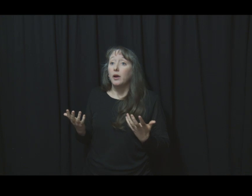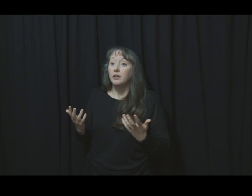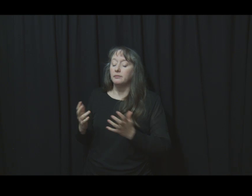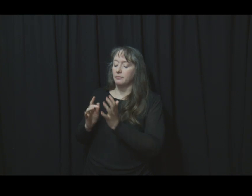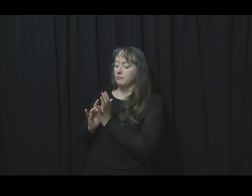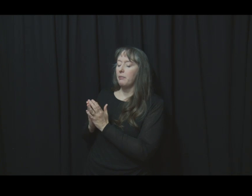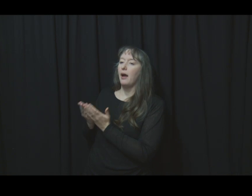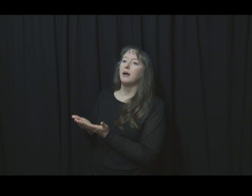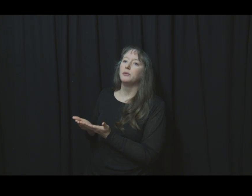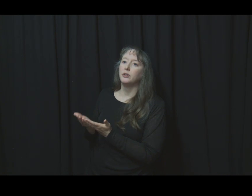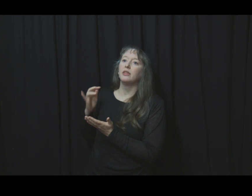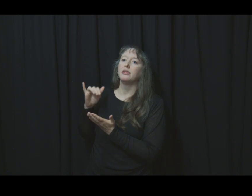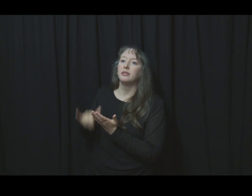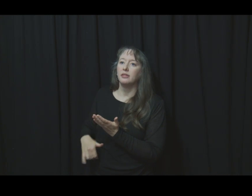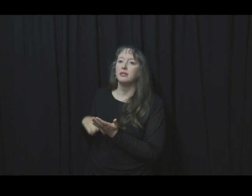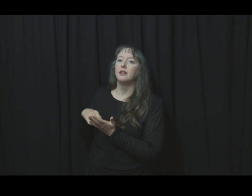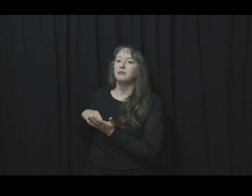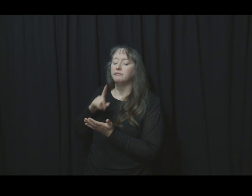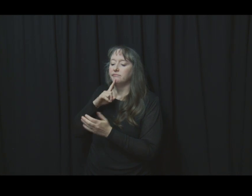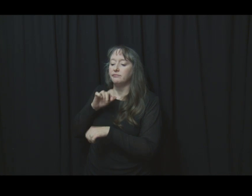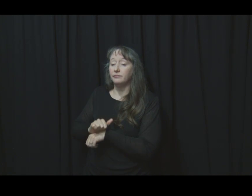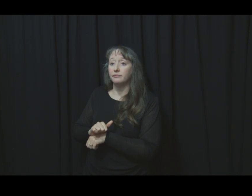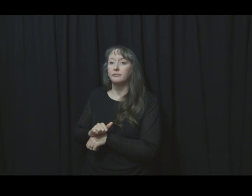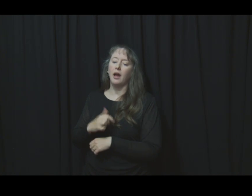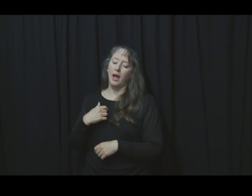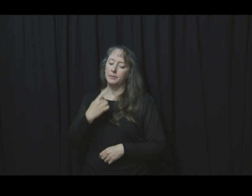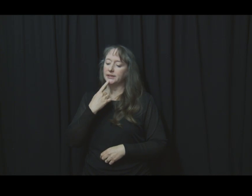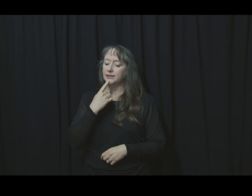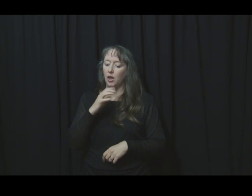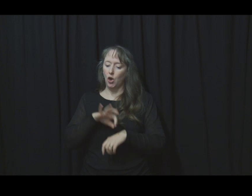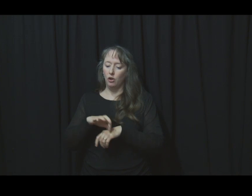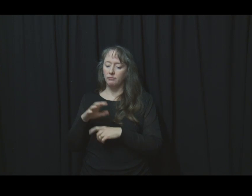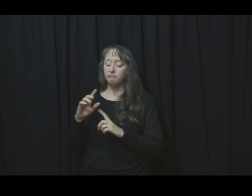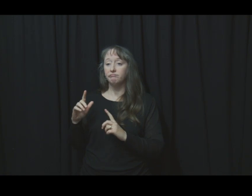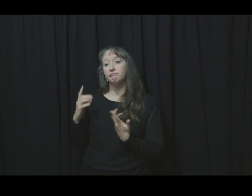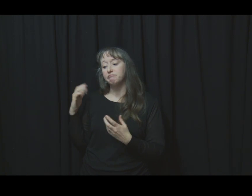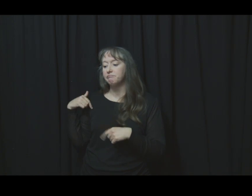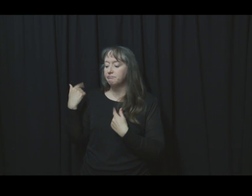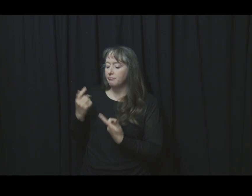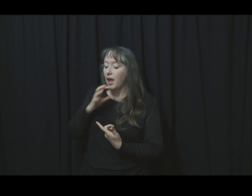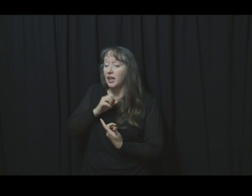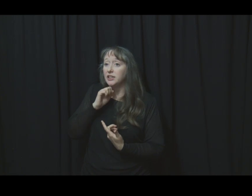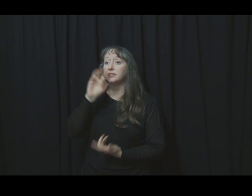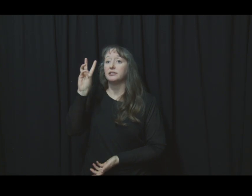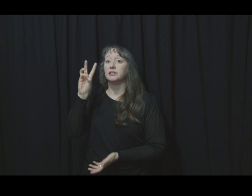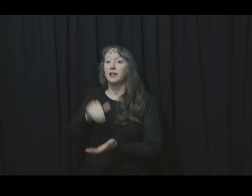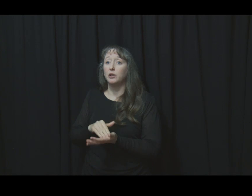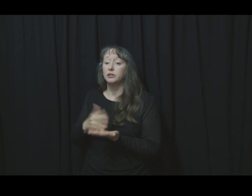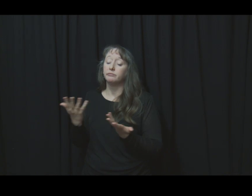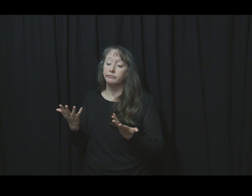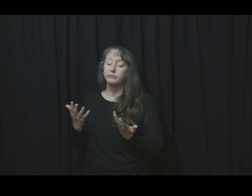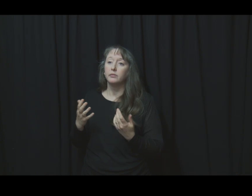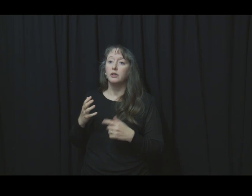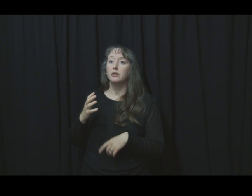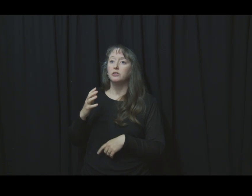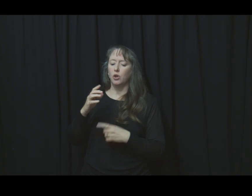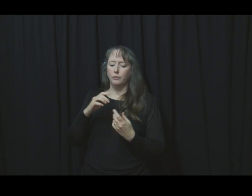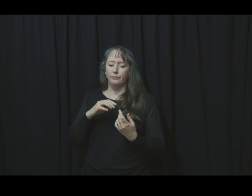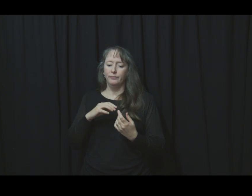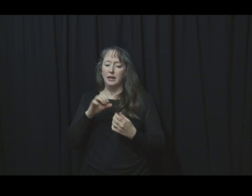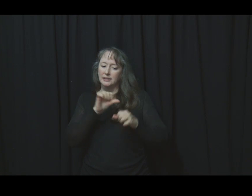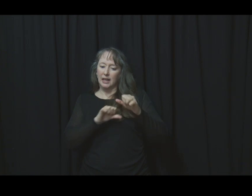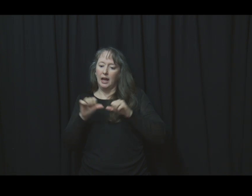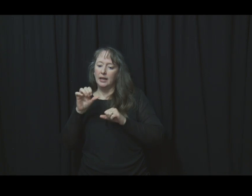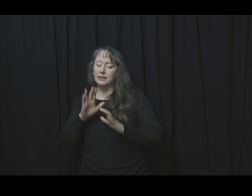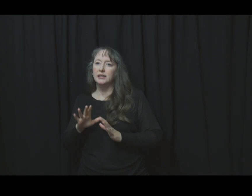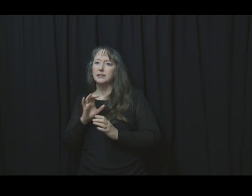would say that the Earth is only 6,000 years. And as Dr. Faulkner said, there's nothing in astronomy, and certainly Dr. Snelling would say there's nothing in geology